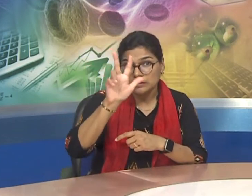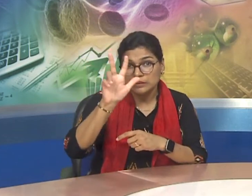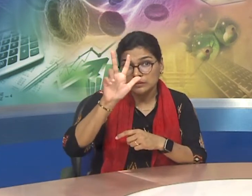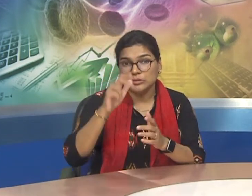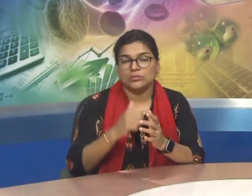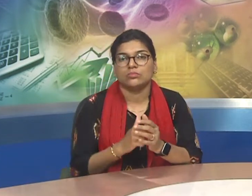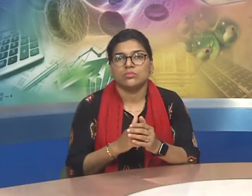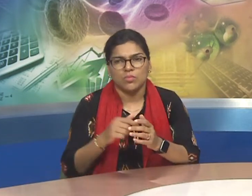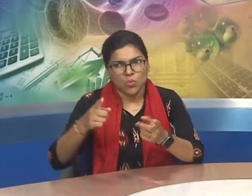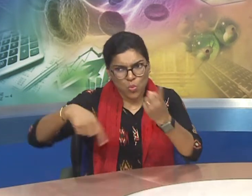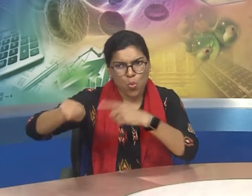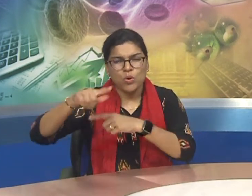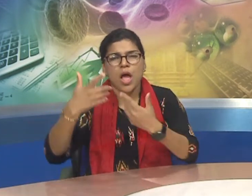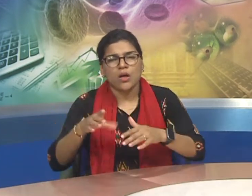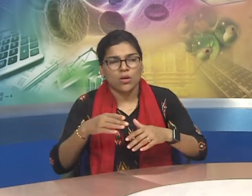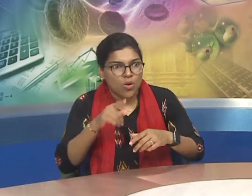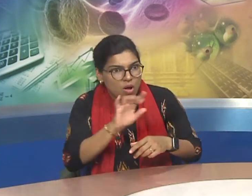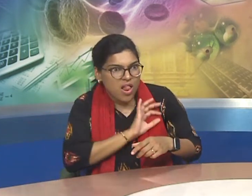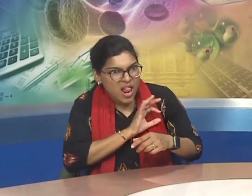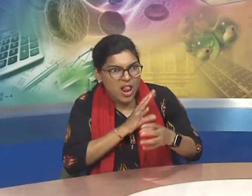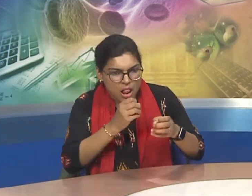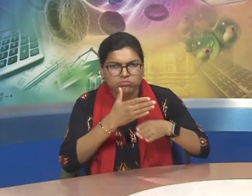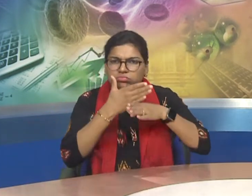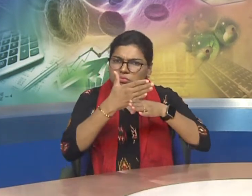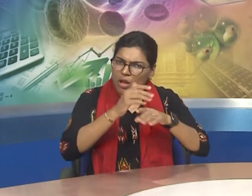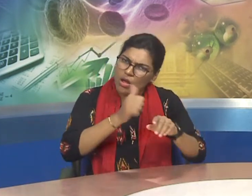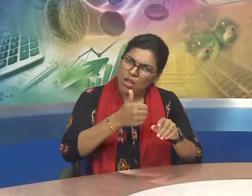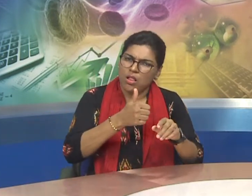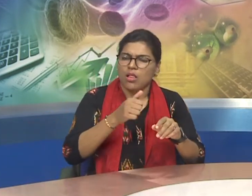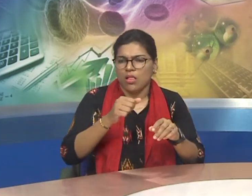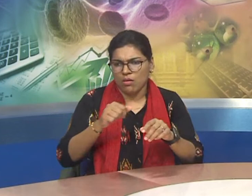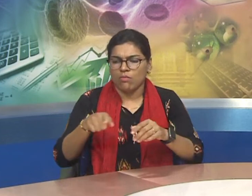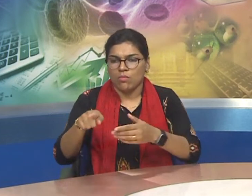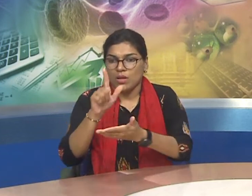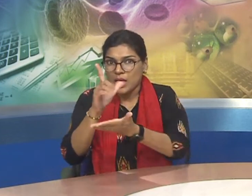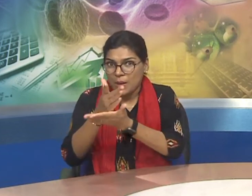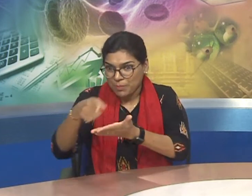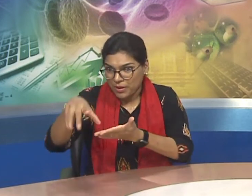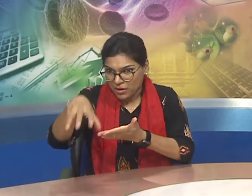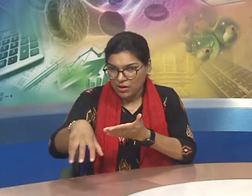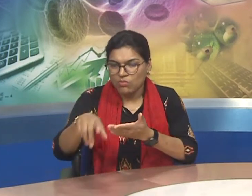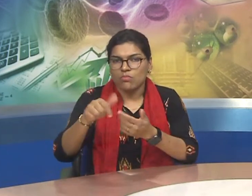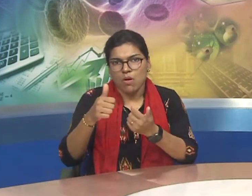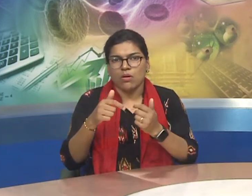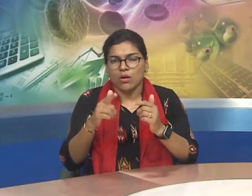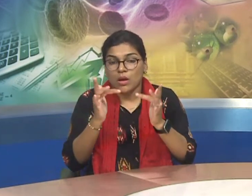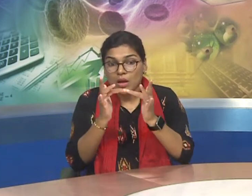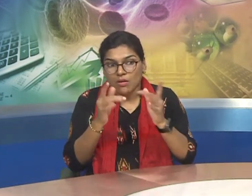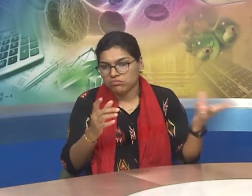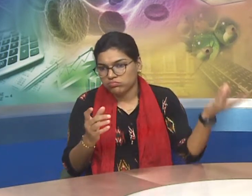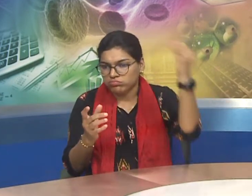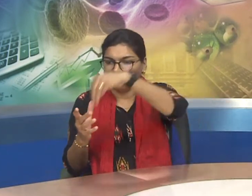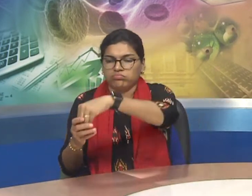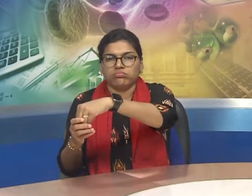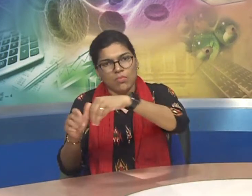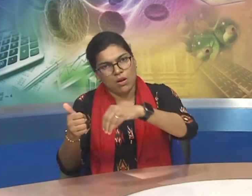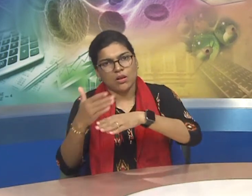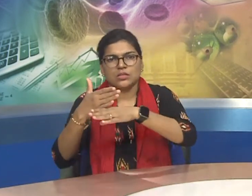Point number 8, to participate in resource sharing and library networks.